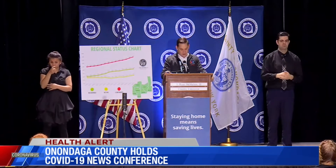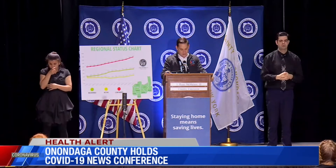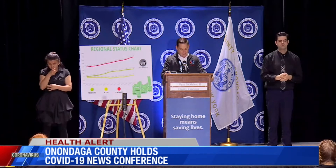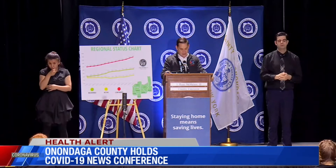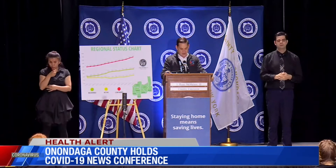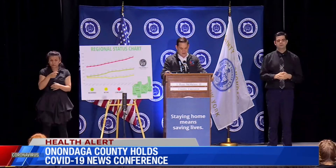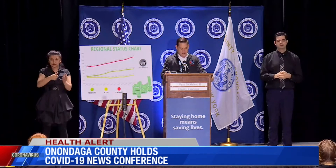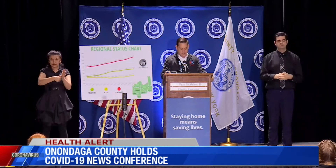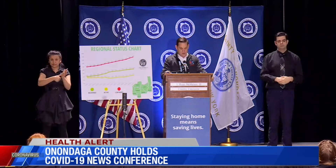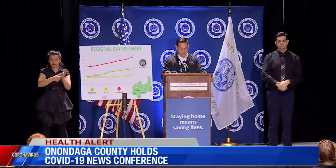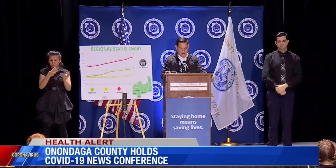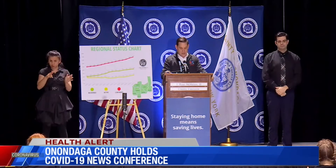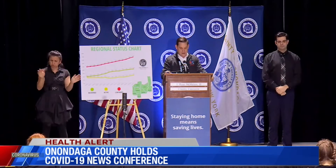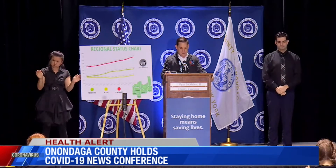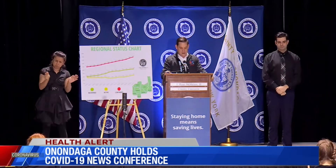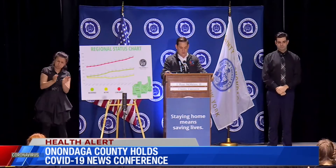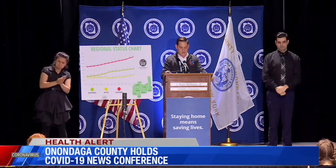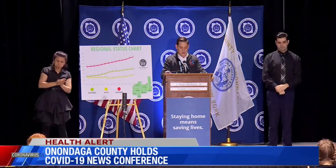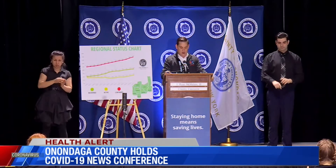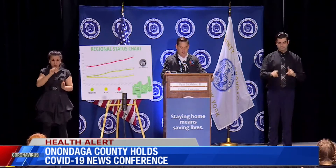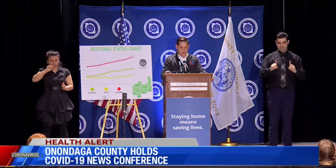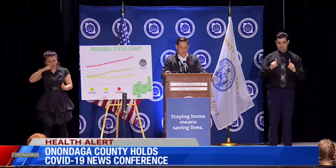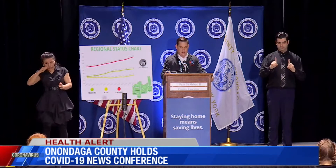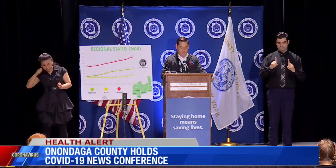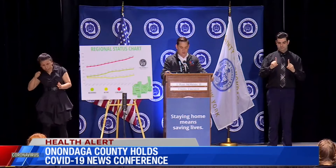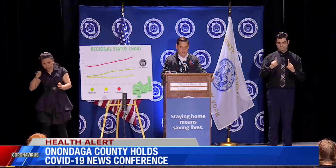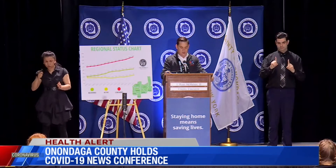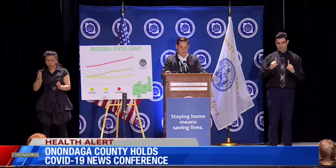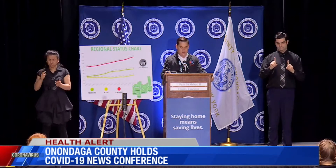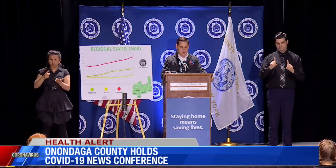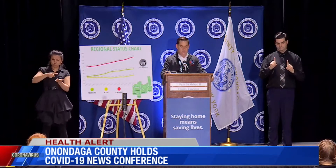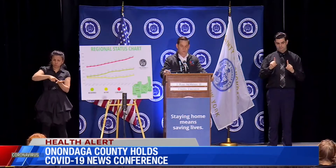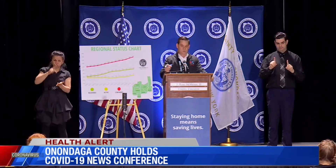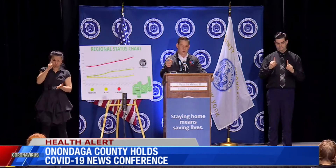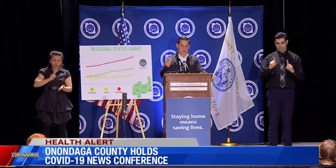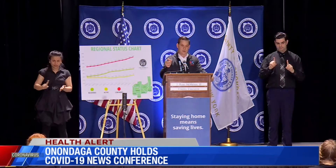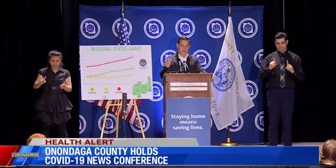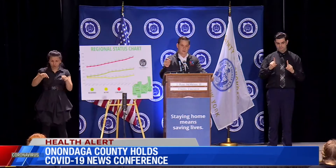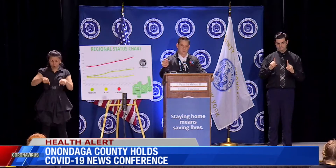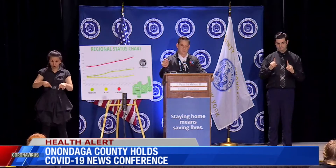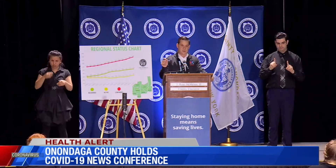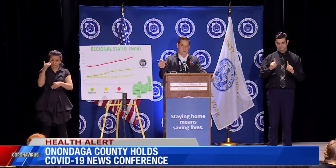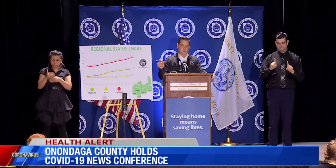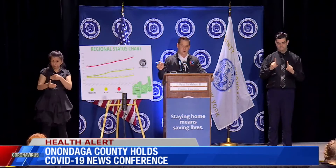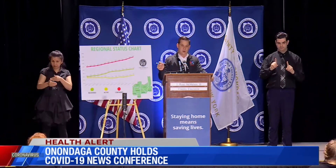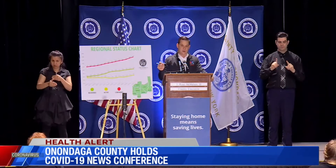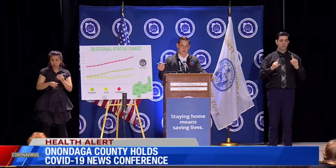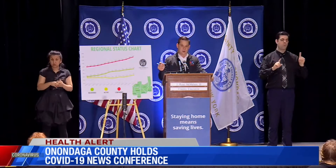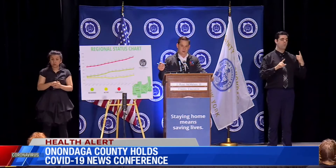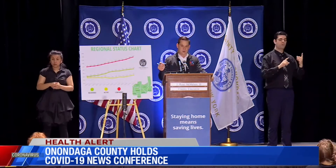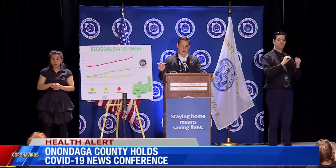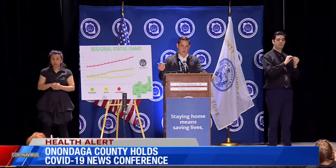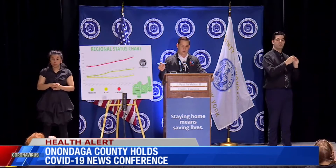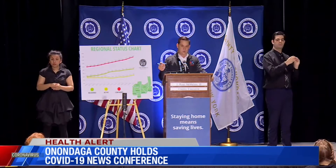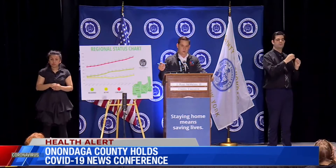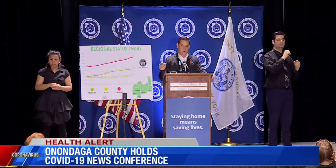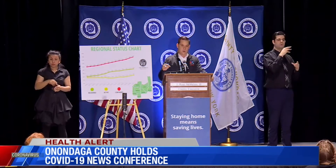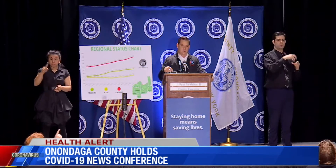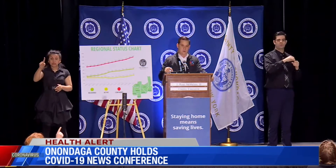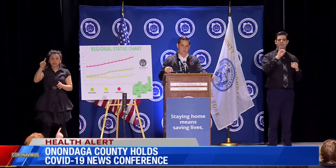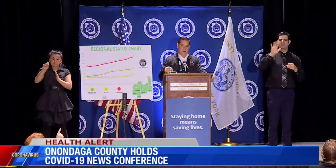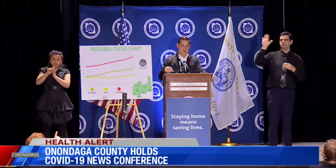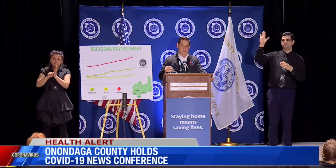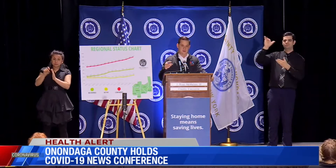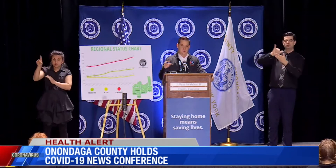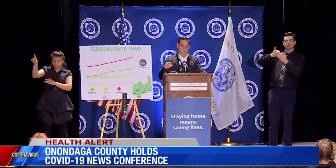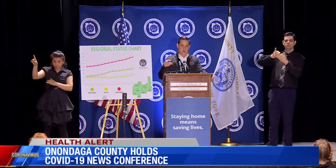We've tested, the only test numbers that aren't in here related to total tests are what the state of New York has done in nursing homes. We